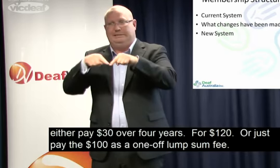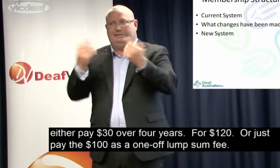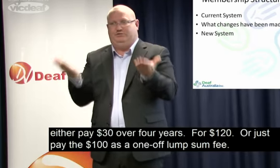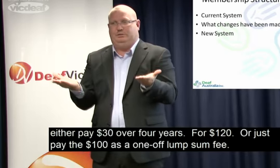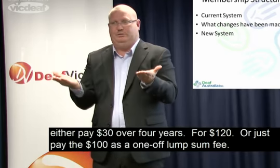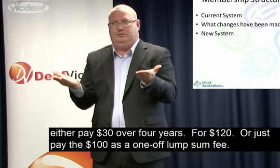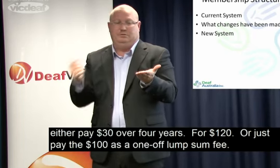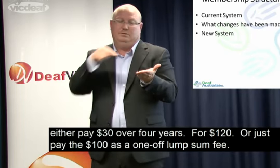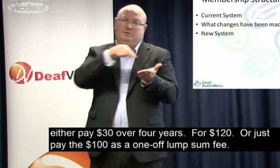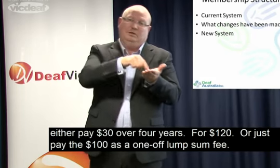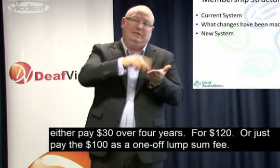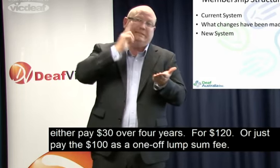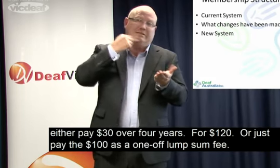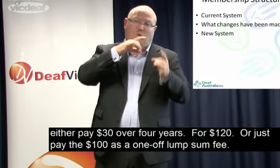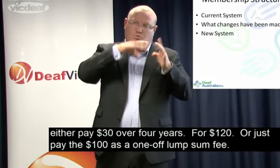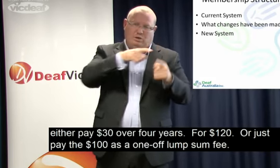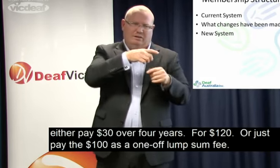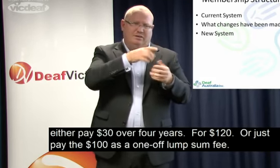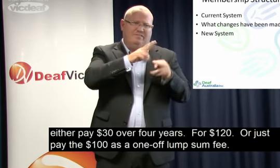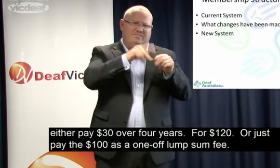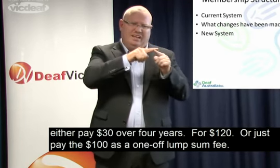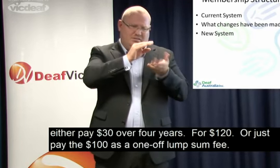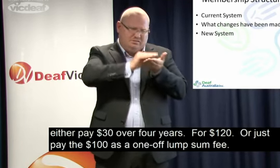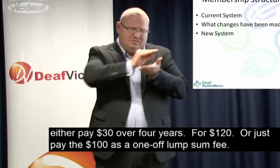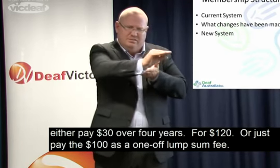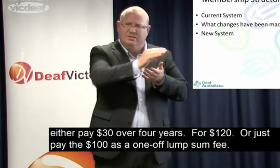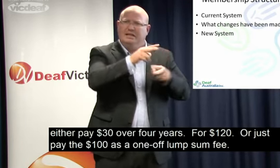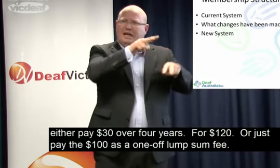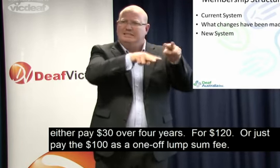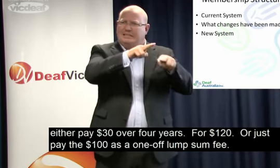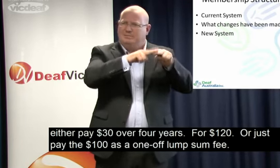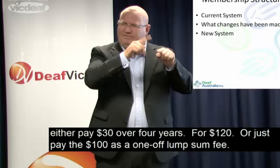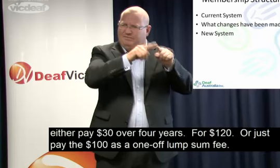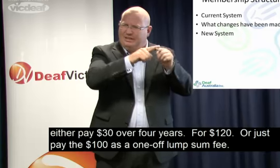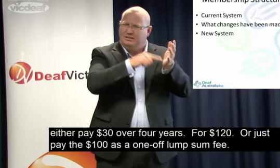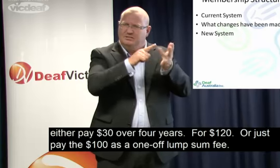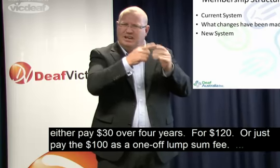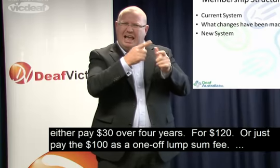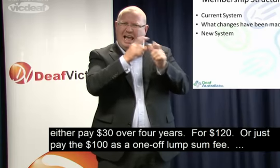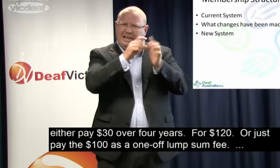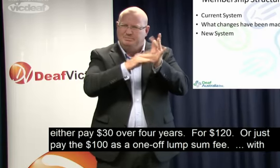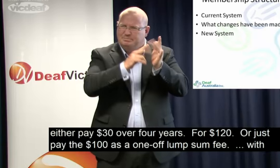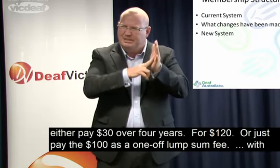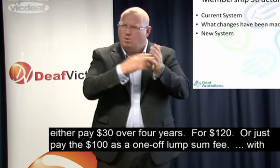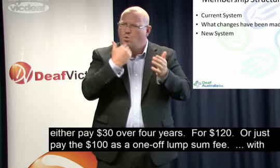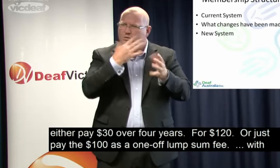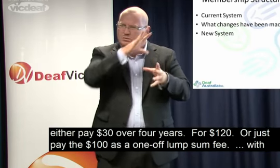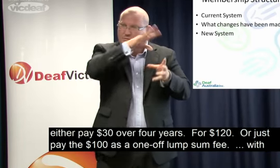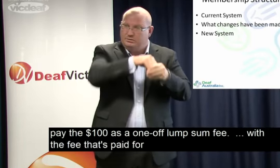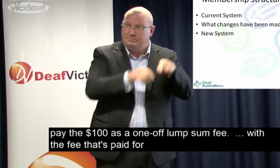The percentages that are allocated from those funds are different. So with the fee that's paid for the assessment, the admin costs